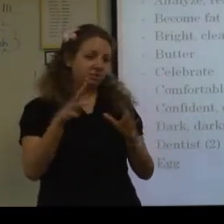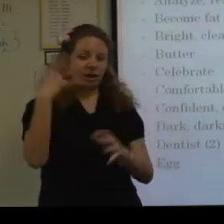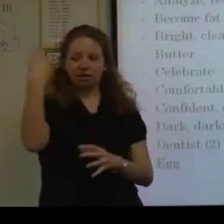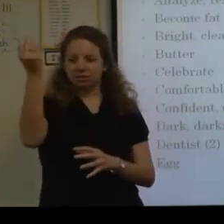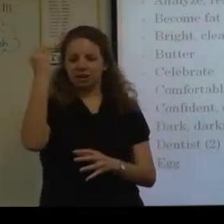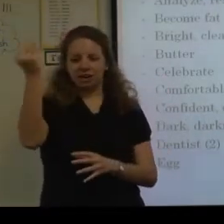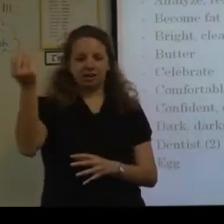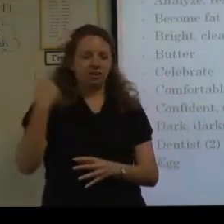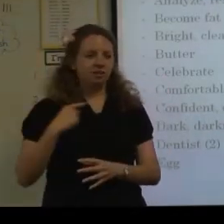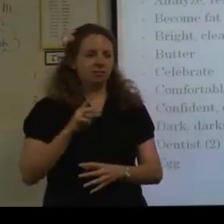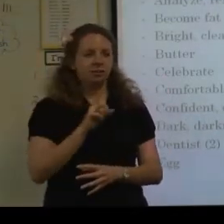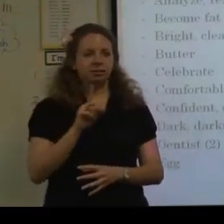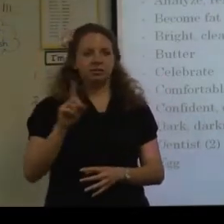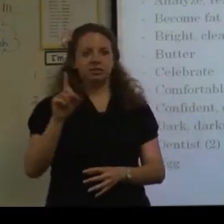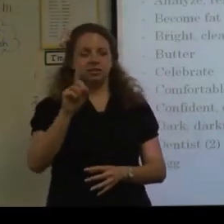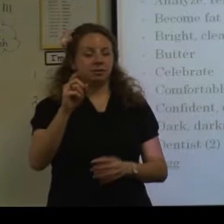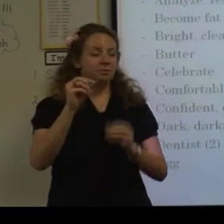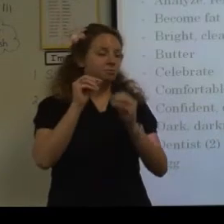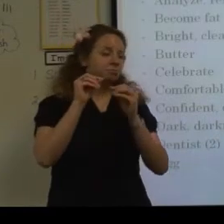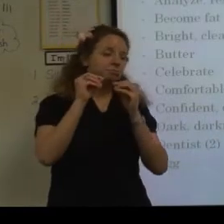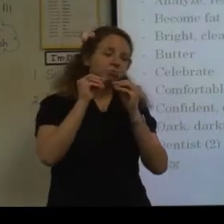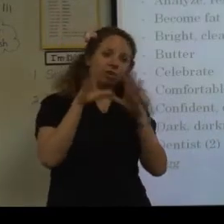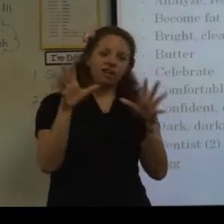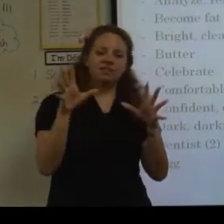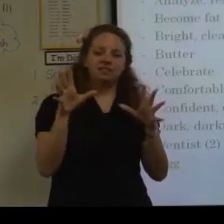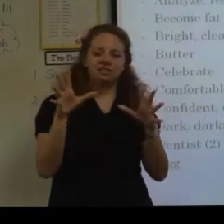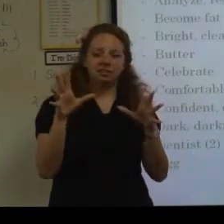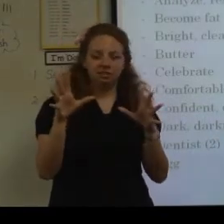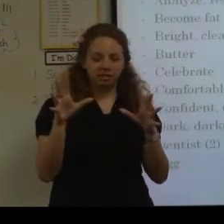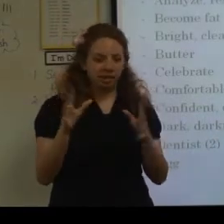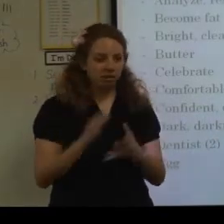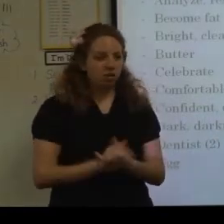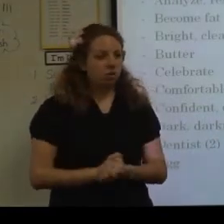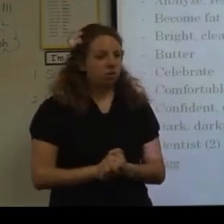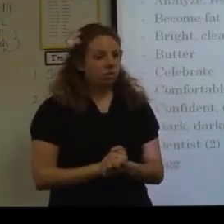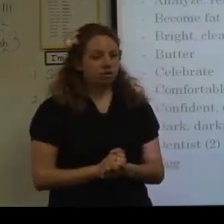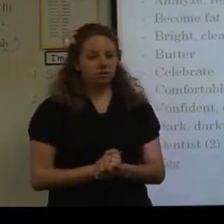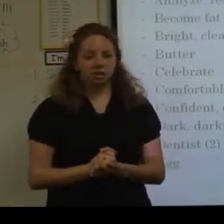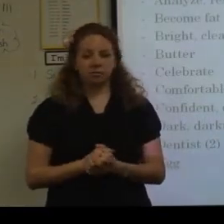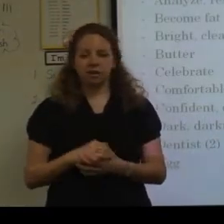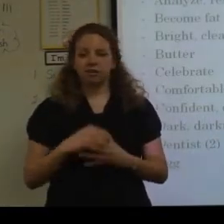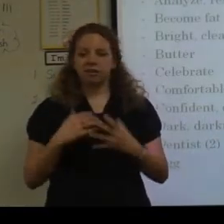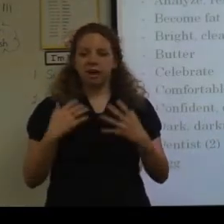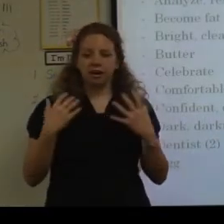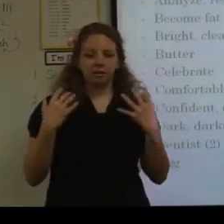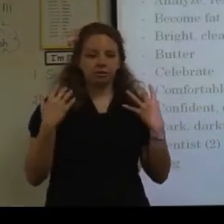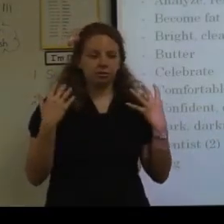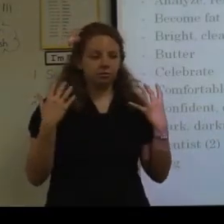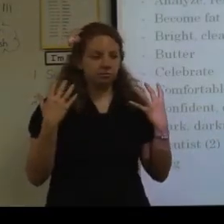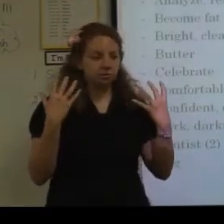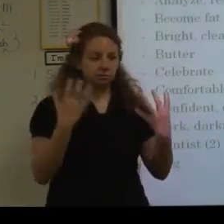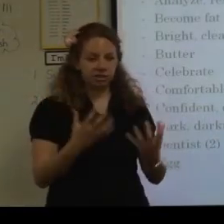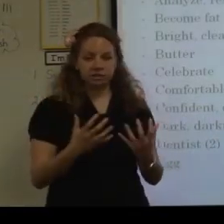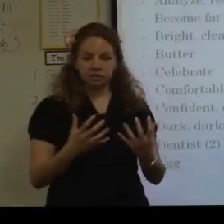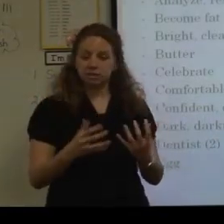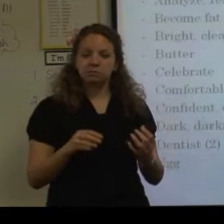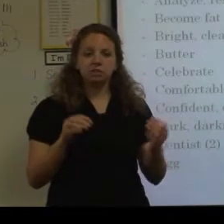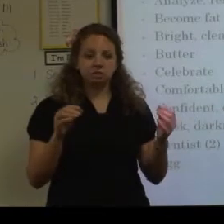So outside, and I walked outside, it was bright. Okay. Or you can talk about how someone explains something. You could